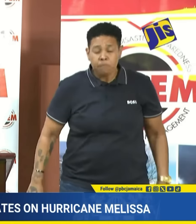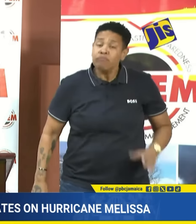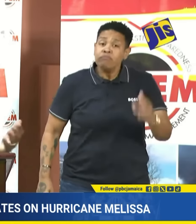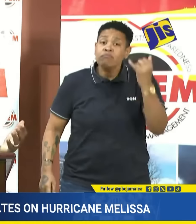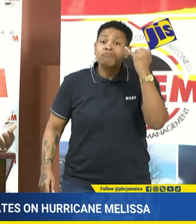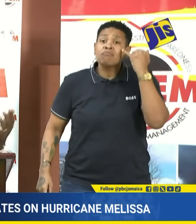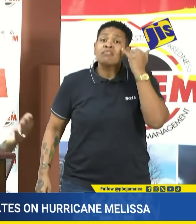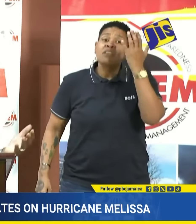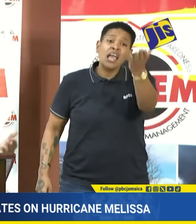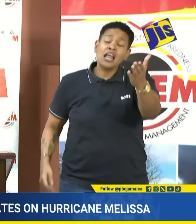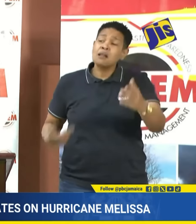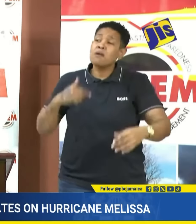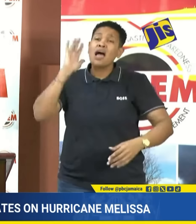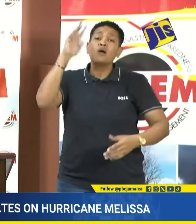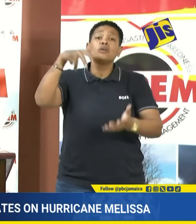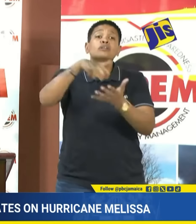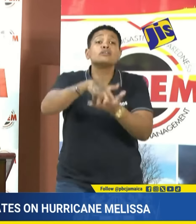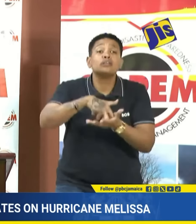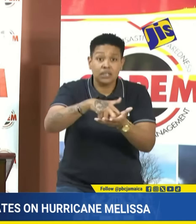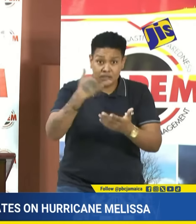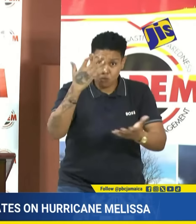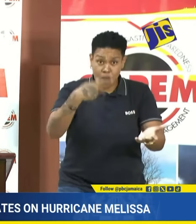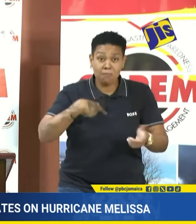And if it will help, I will go on my knees.